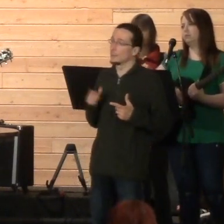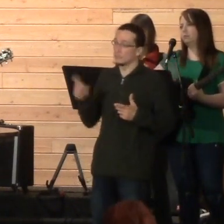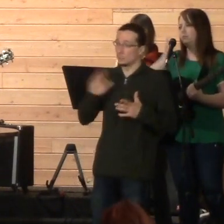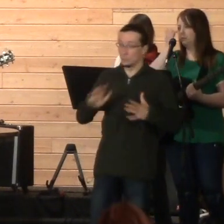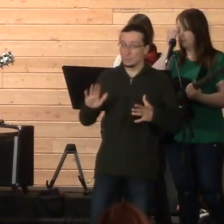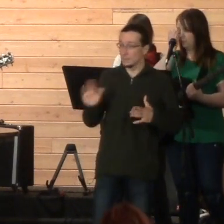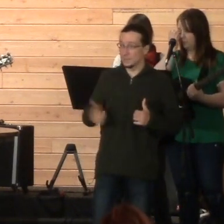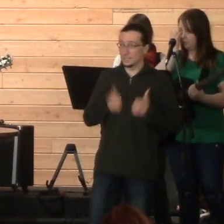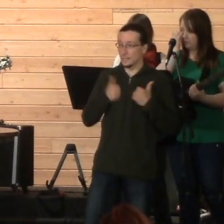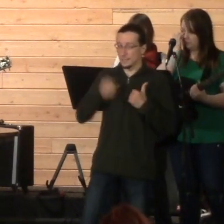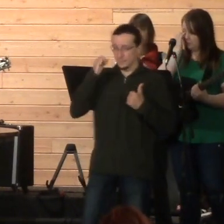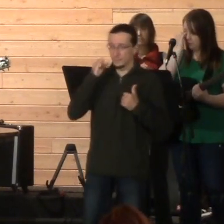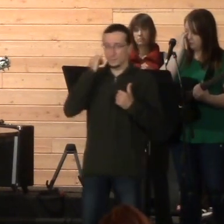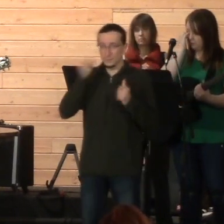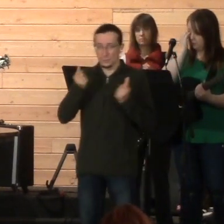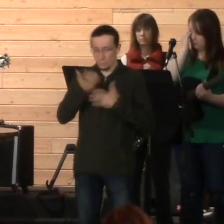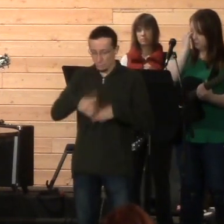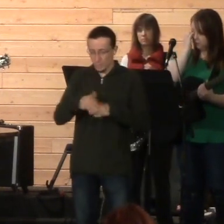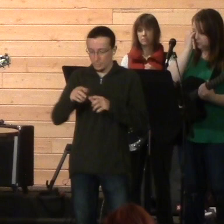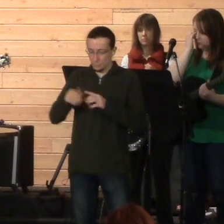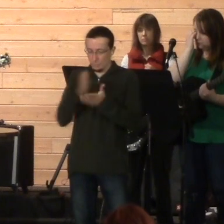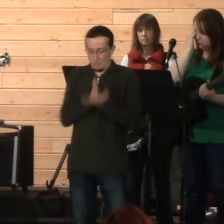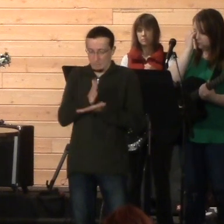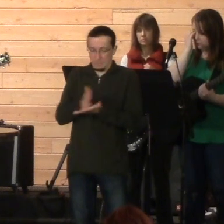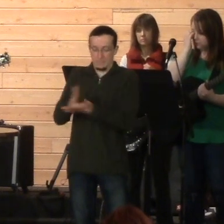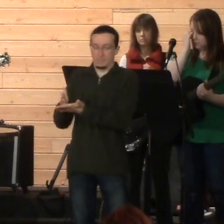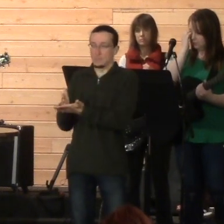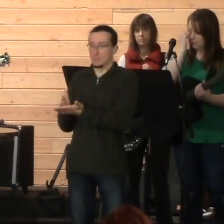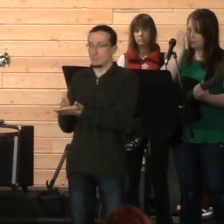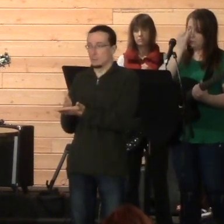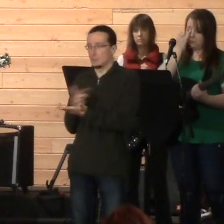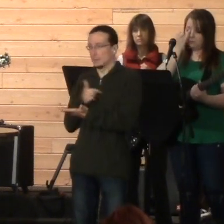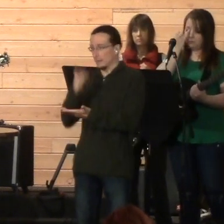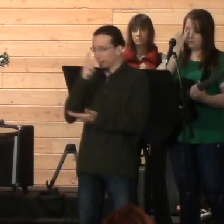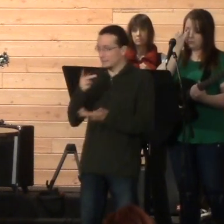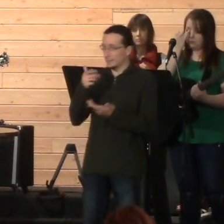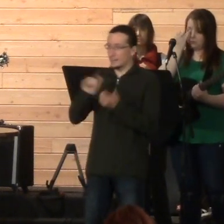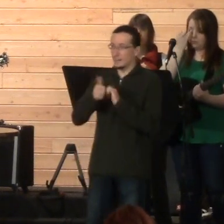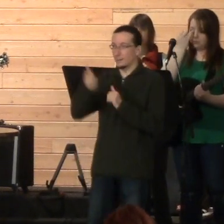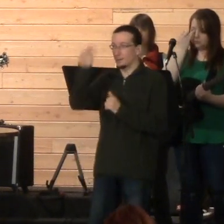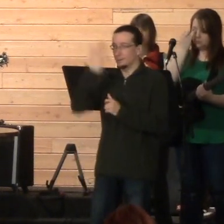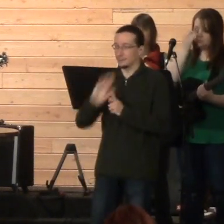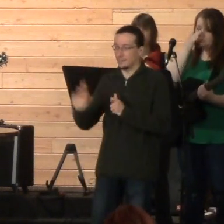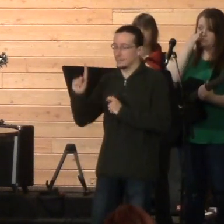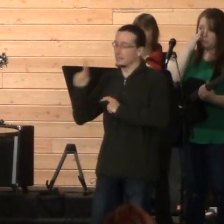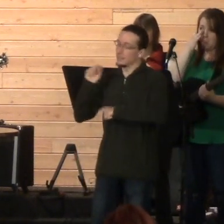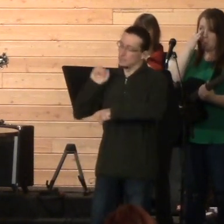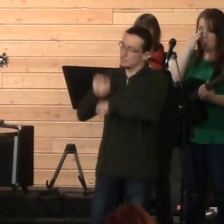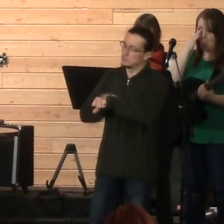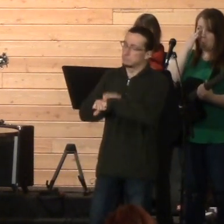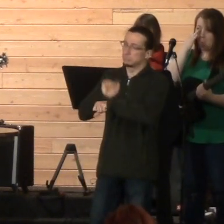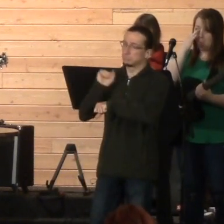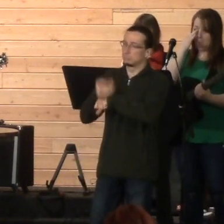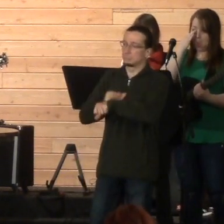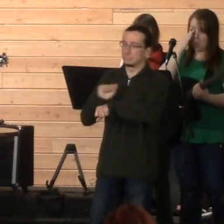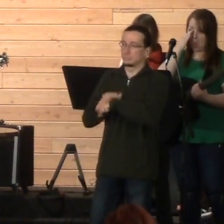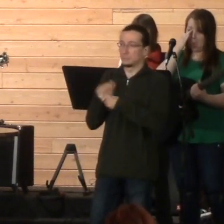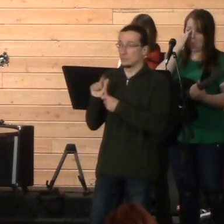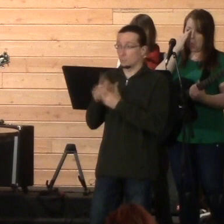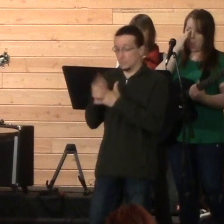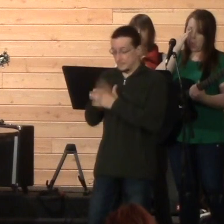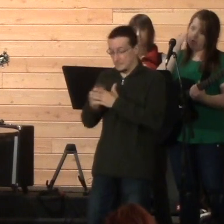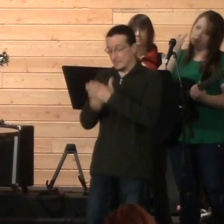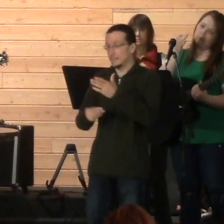into a bunch of just puzzle pieces, I have just watched the hand of God just work, painting those